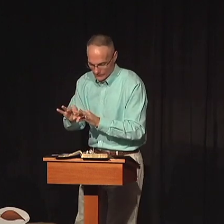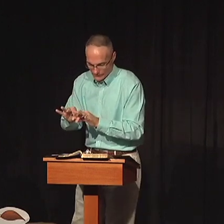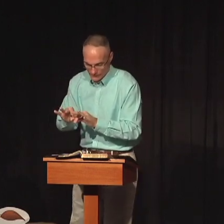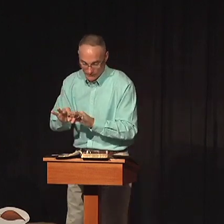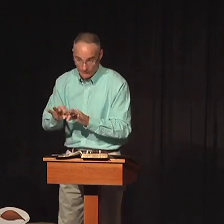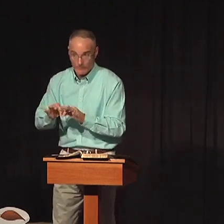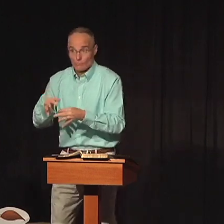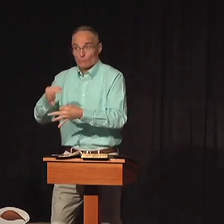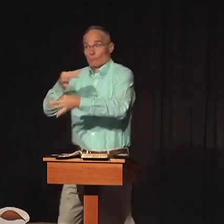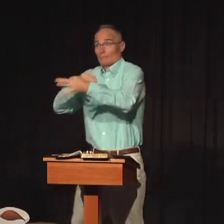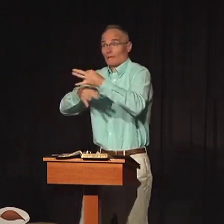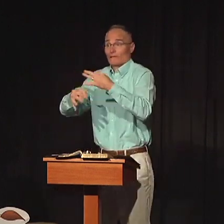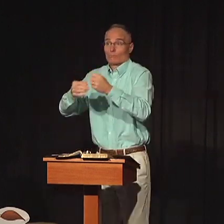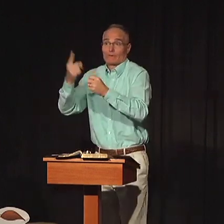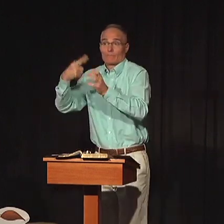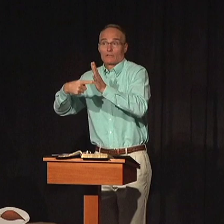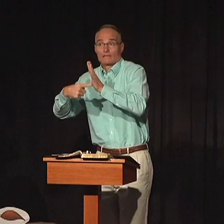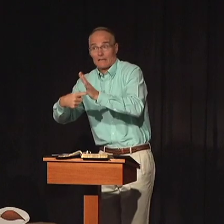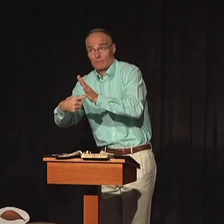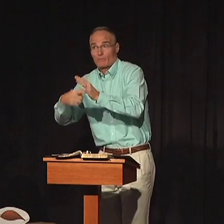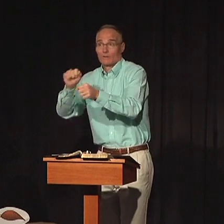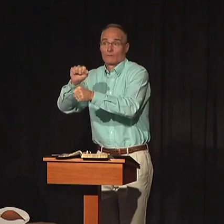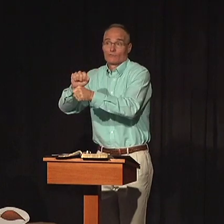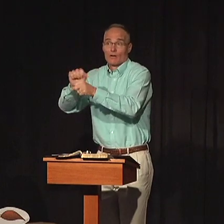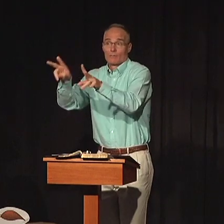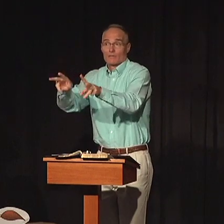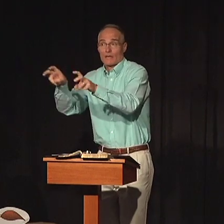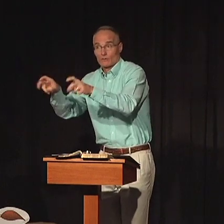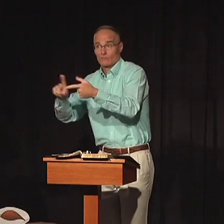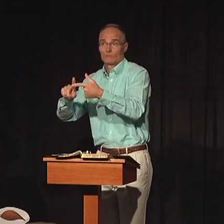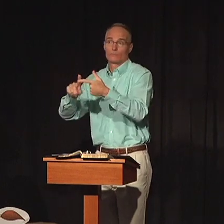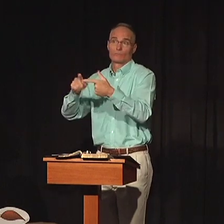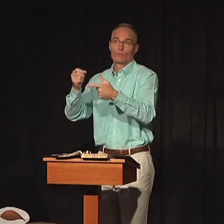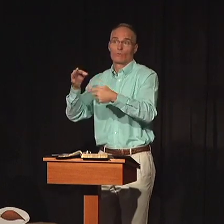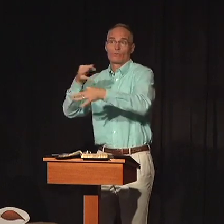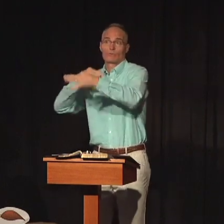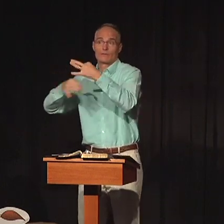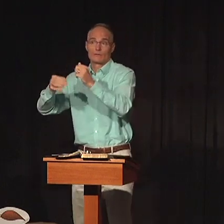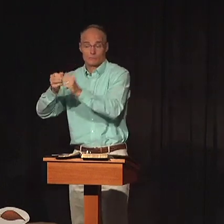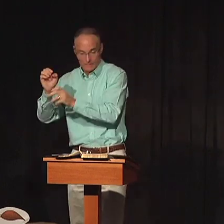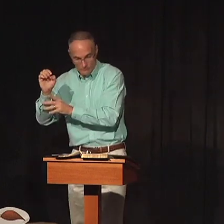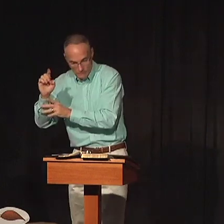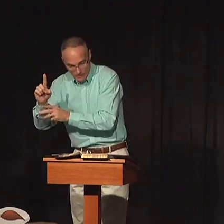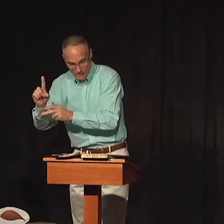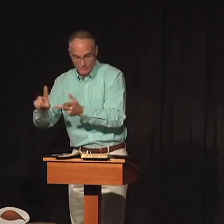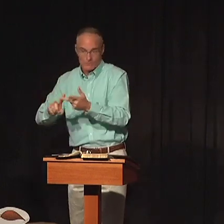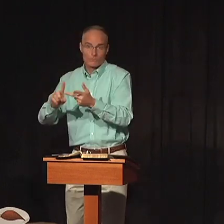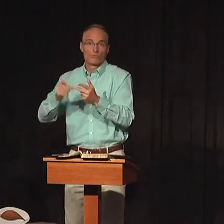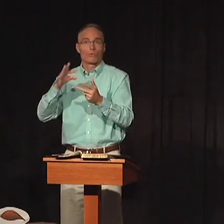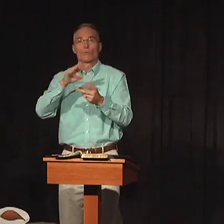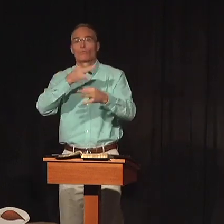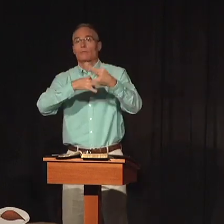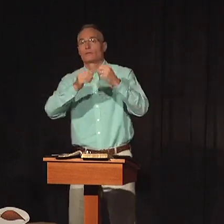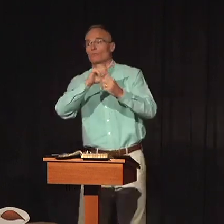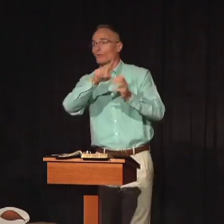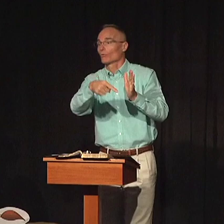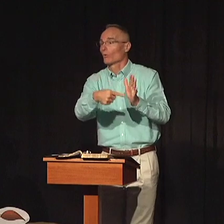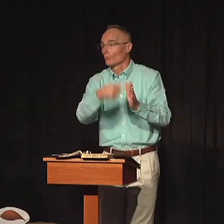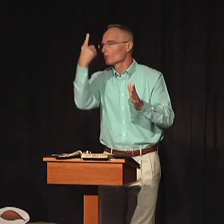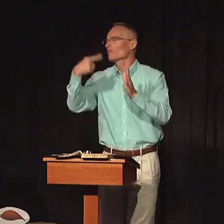important. We replace it with, an example could be a job title, or we replace it with education, or we replace it